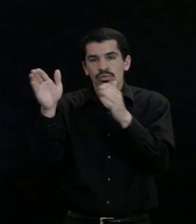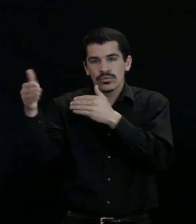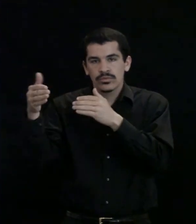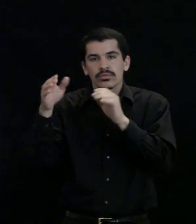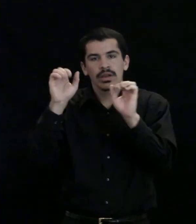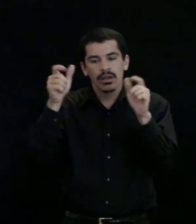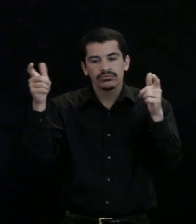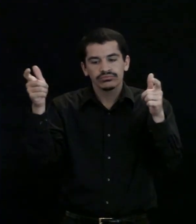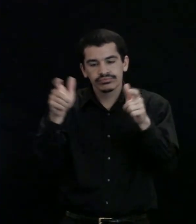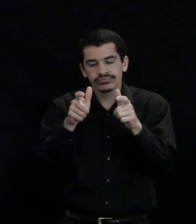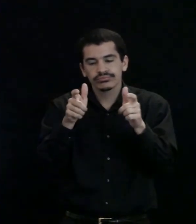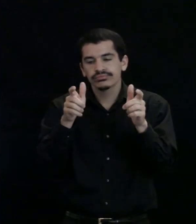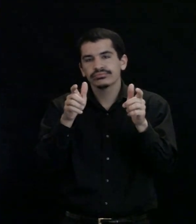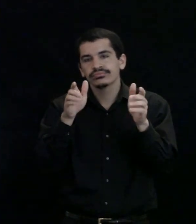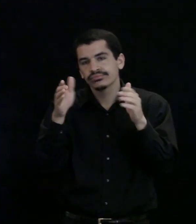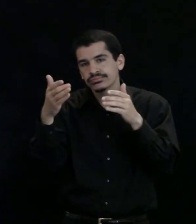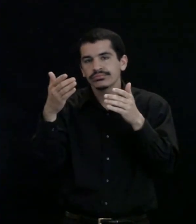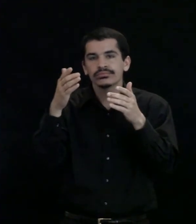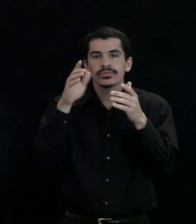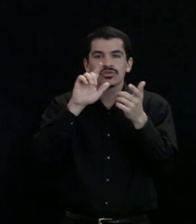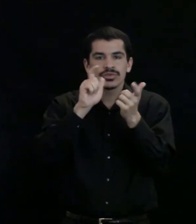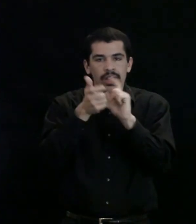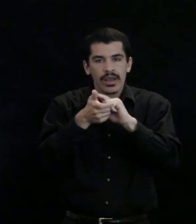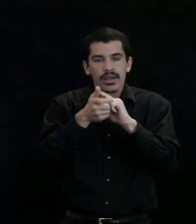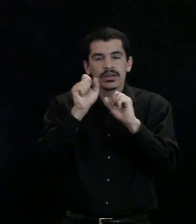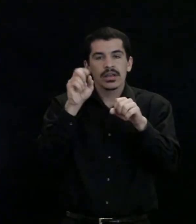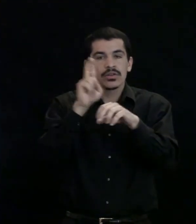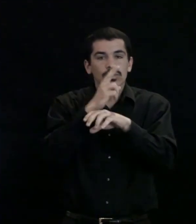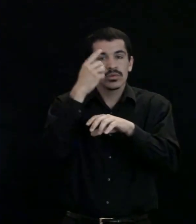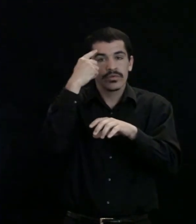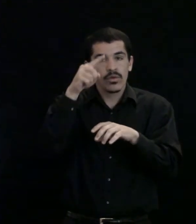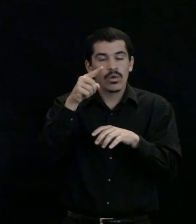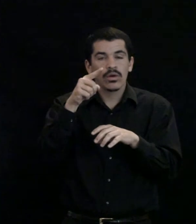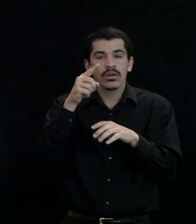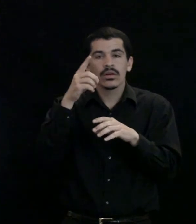that could be used for dining,